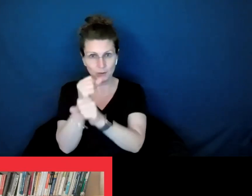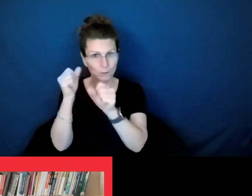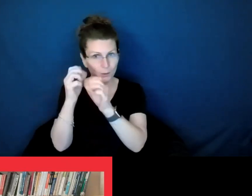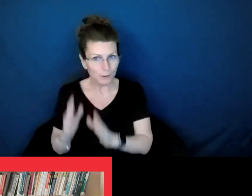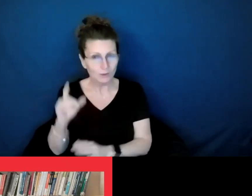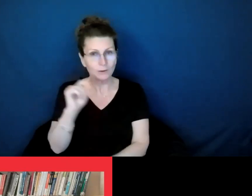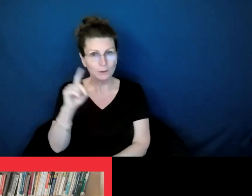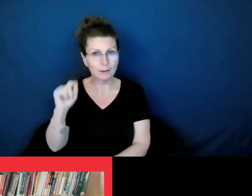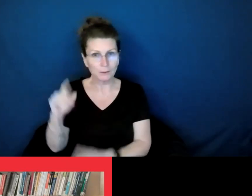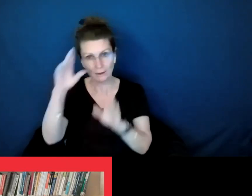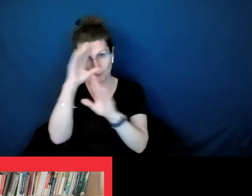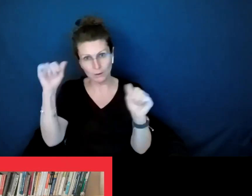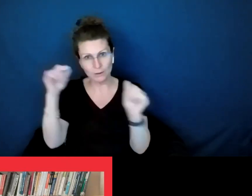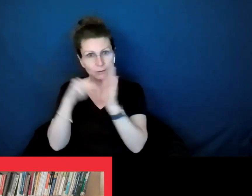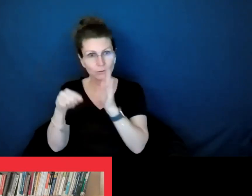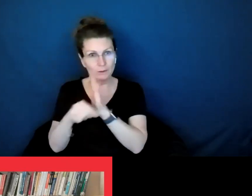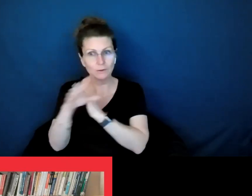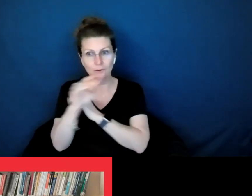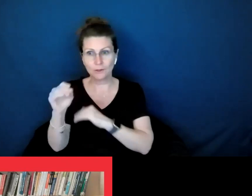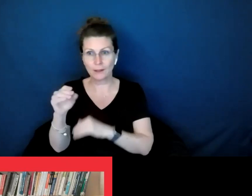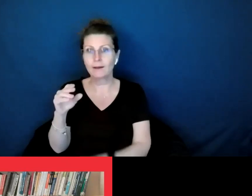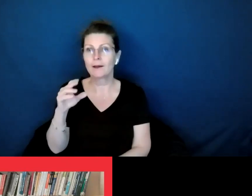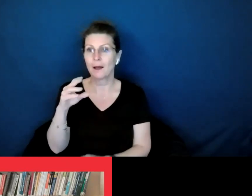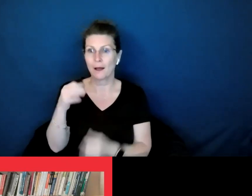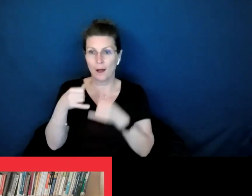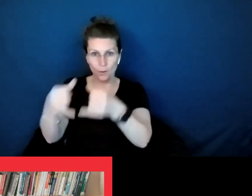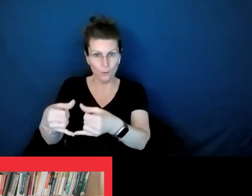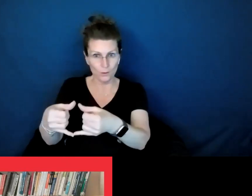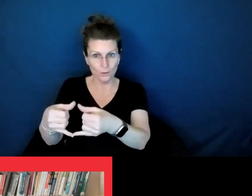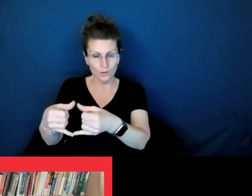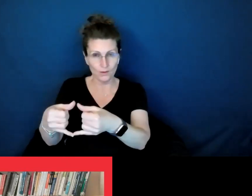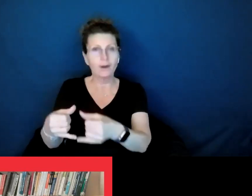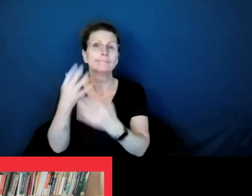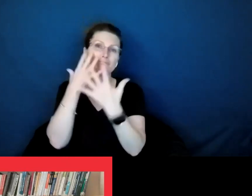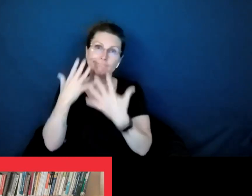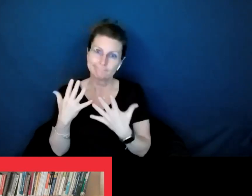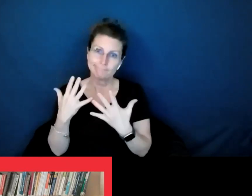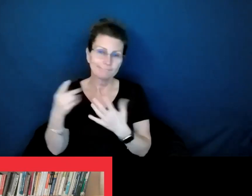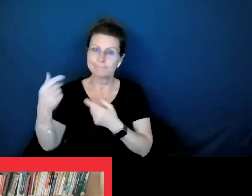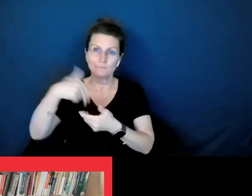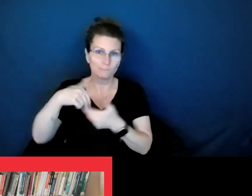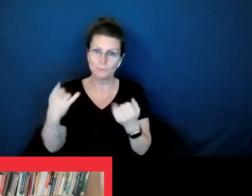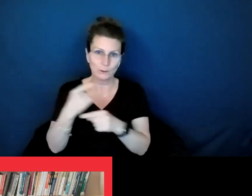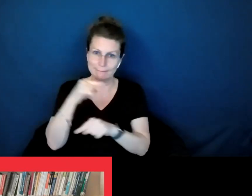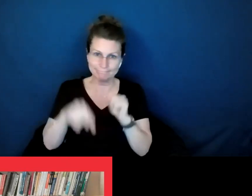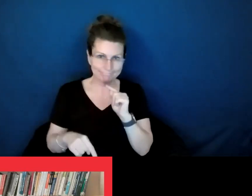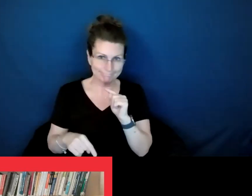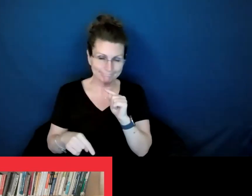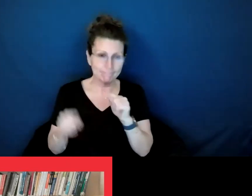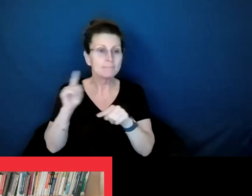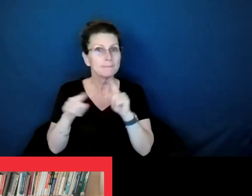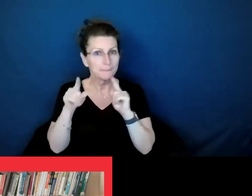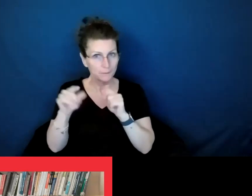2020 President's Research Impact Award. Unfortunately, Deborah was unable to join us for today's ceremony, but she